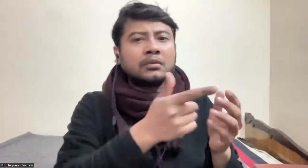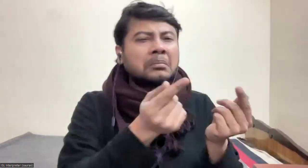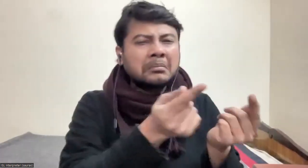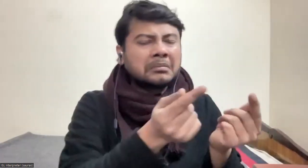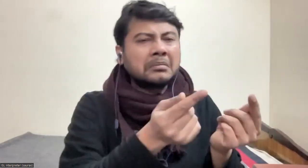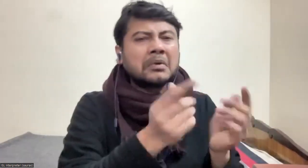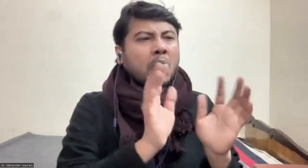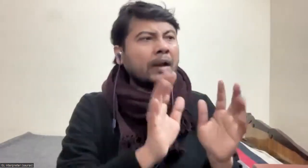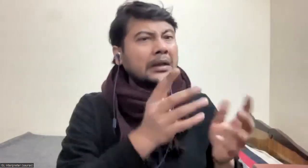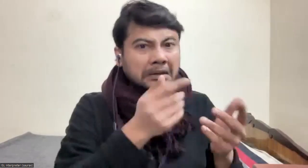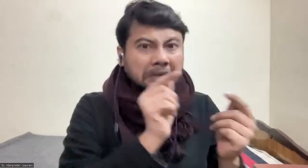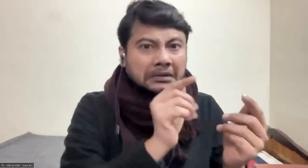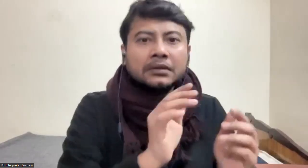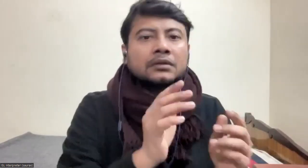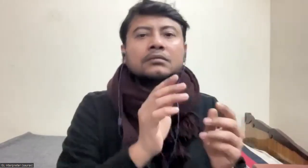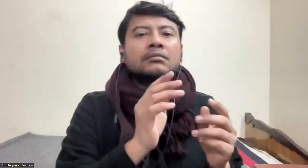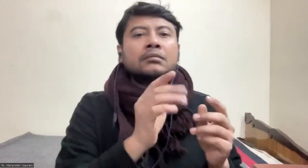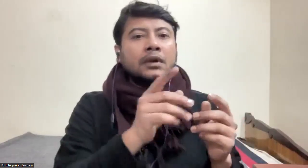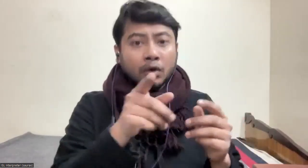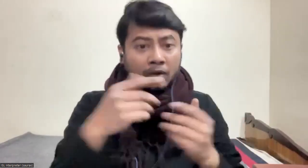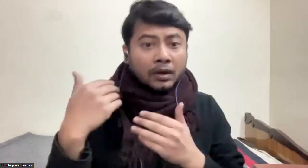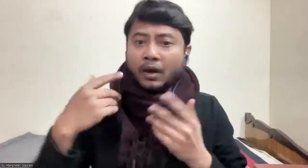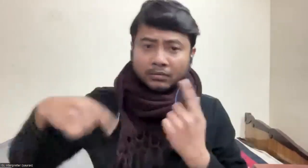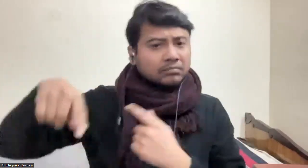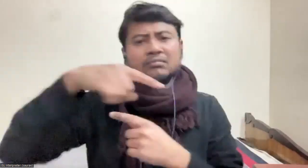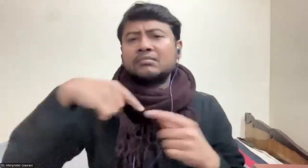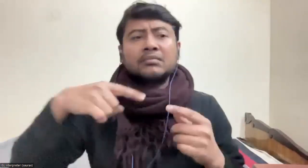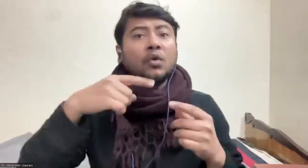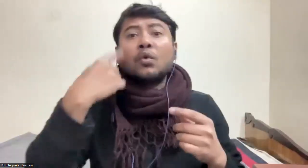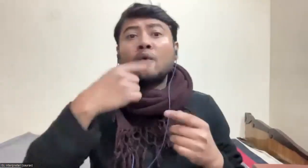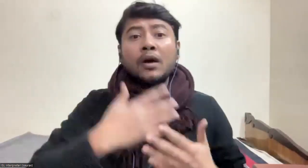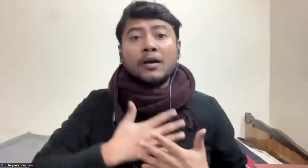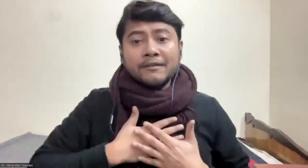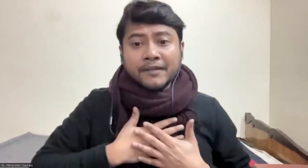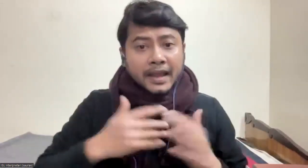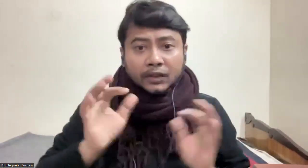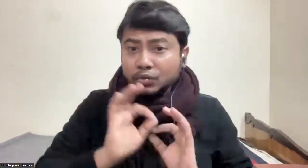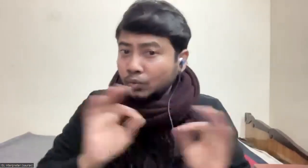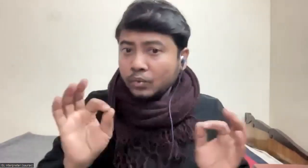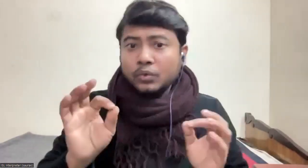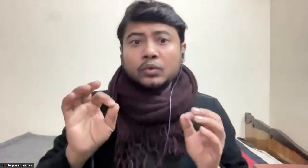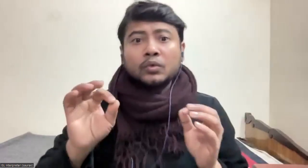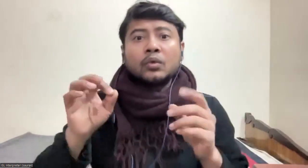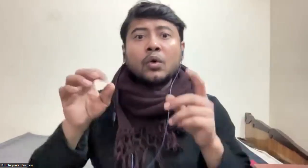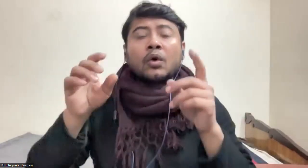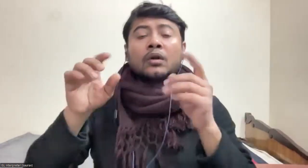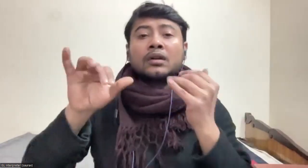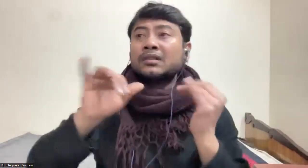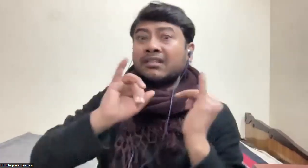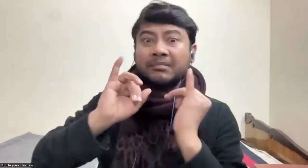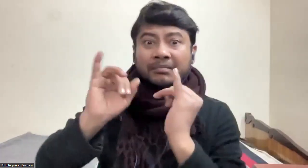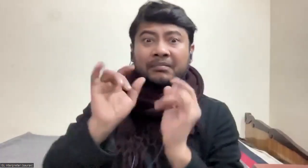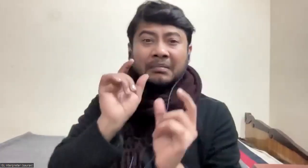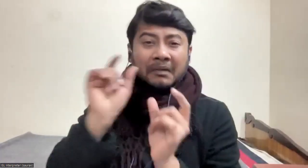preach, we do not try to convince the faithless people or people who talk bad about Supreme Lord, because that is a very big